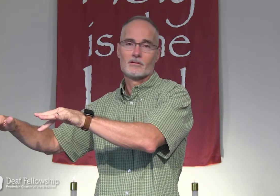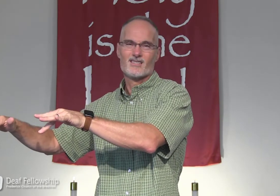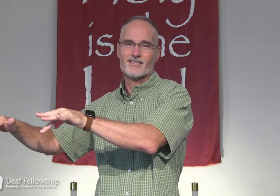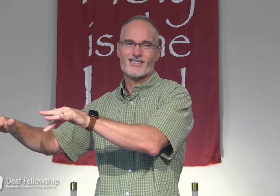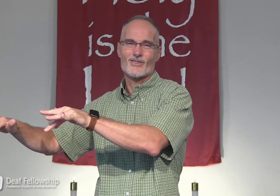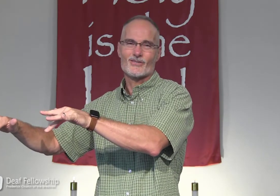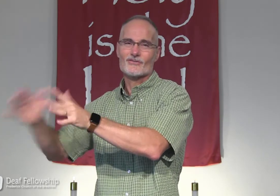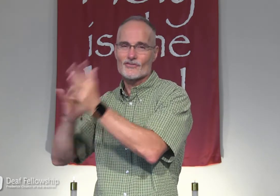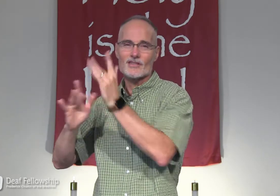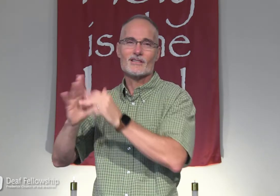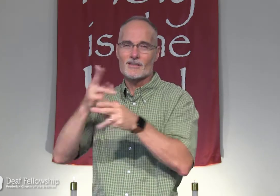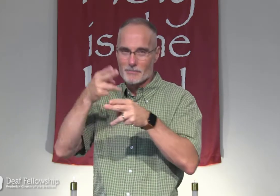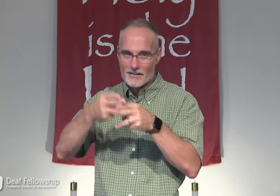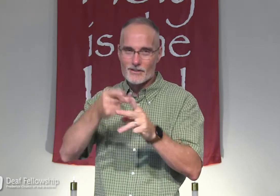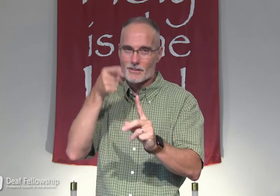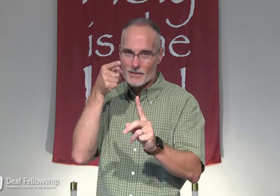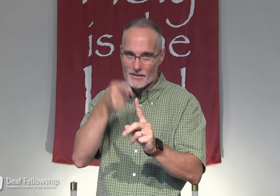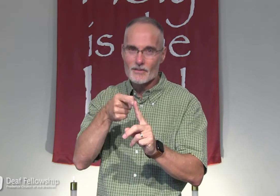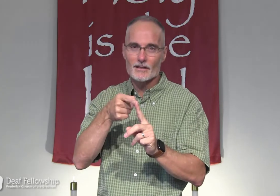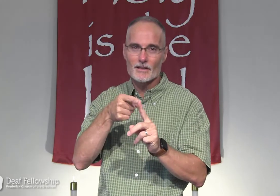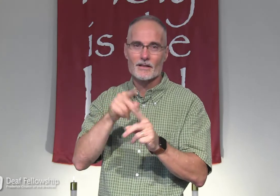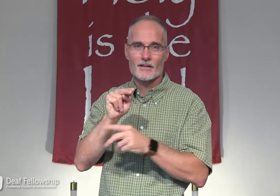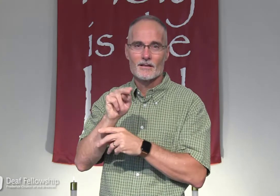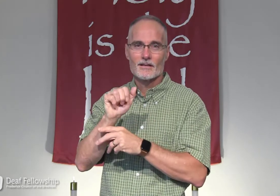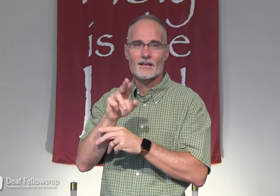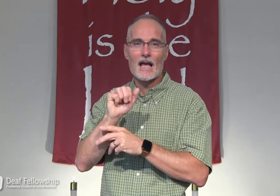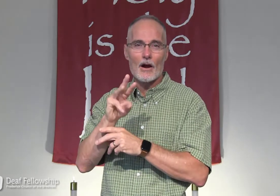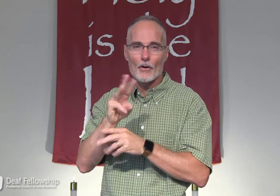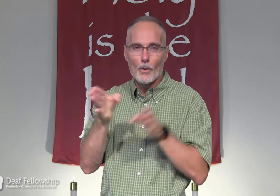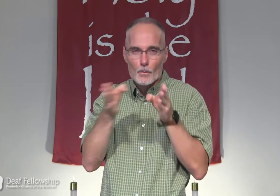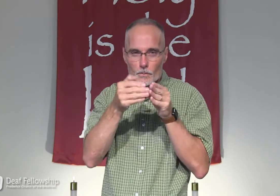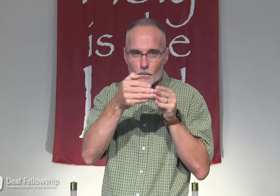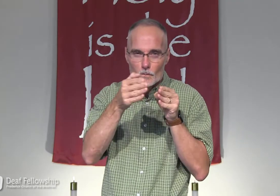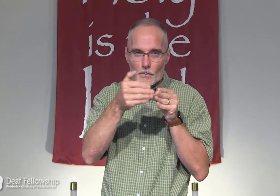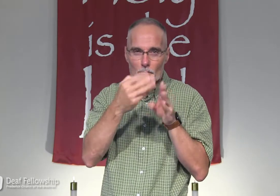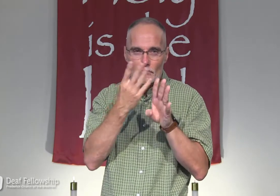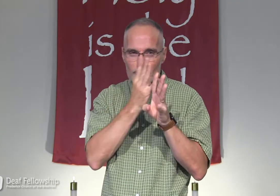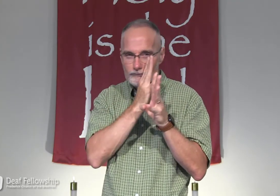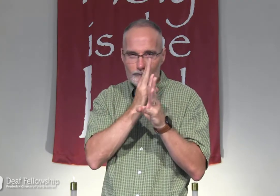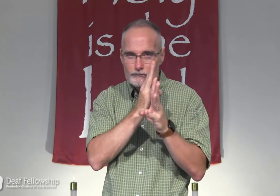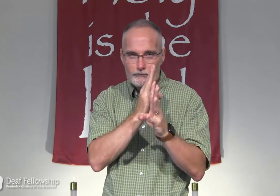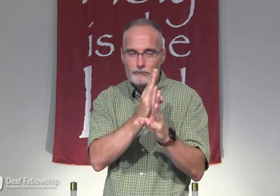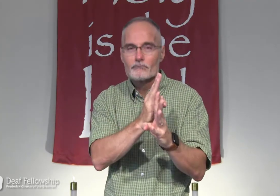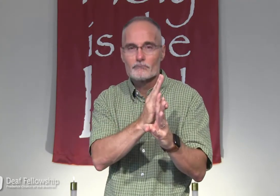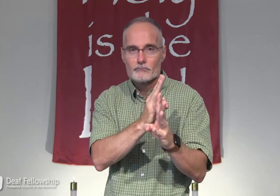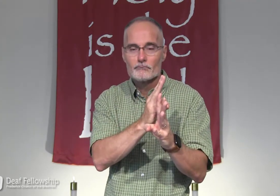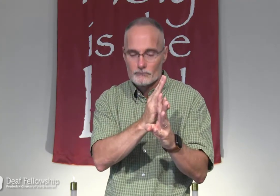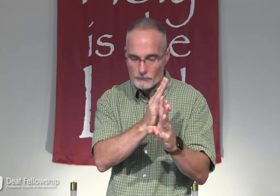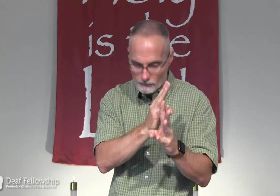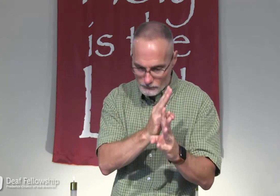The wide gate? Nope. Jesus talks about a very narrow